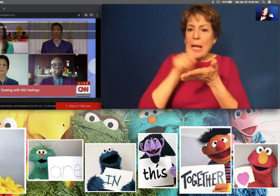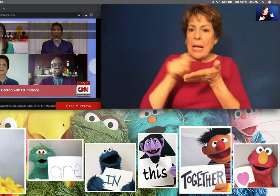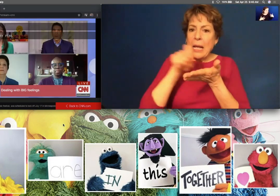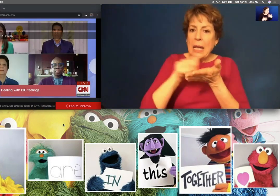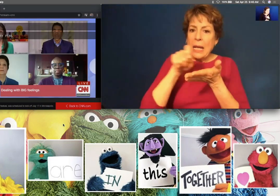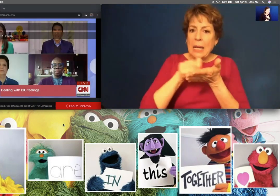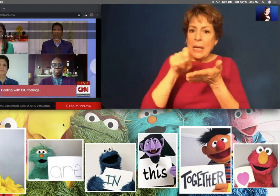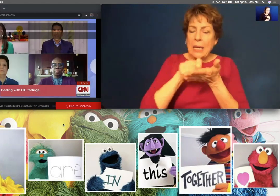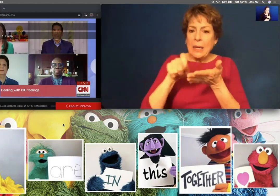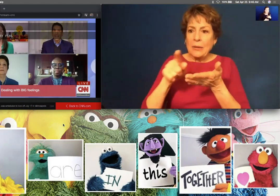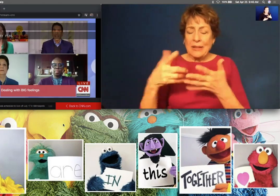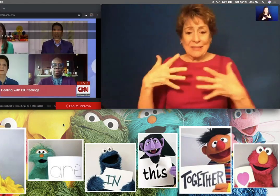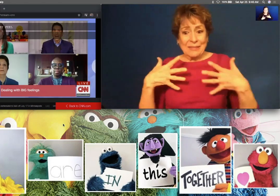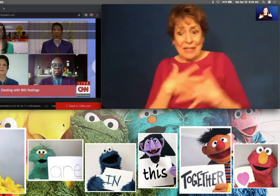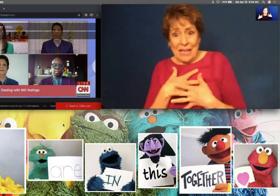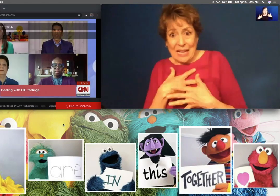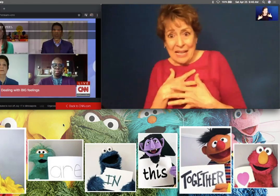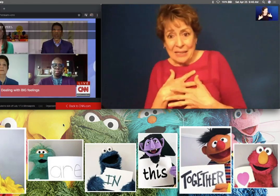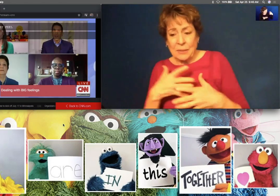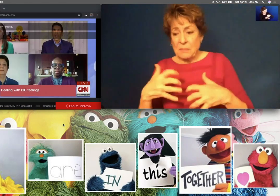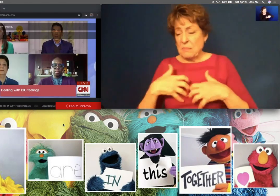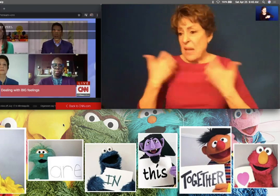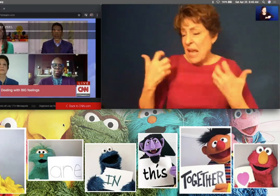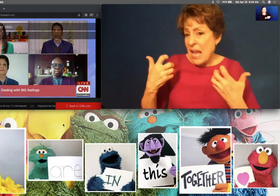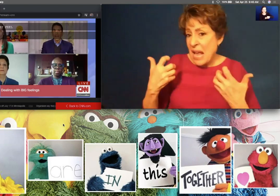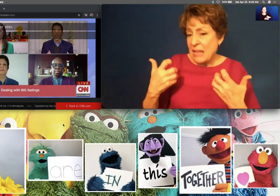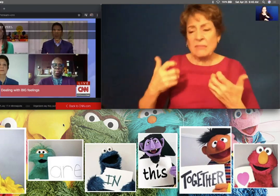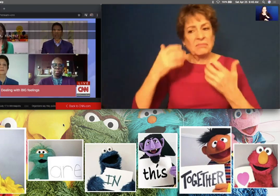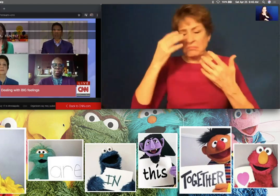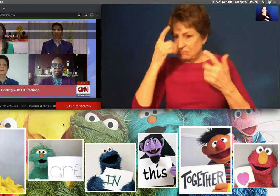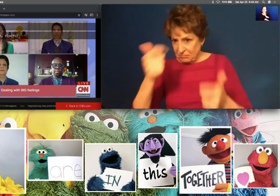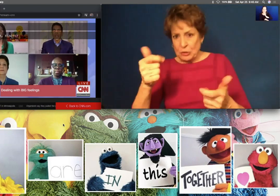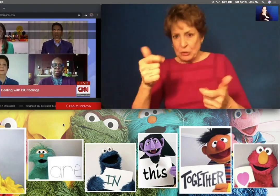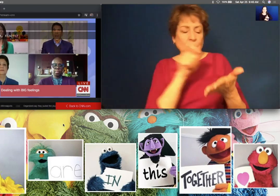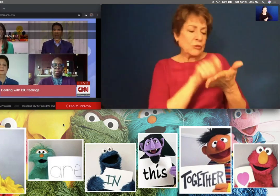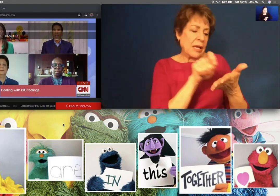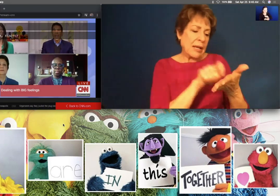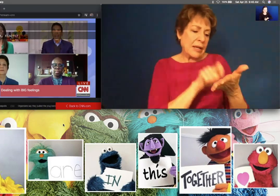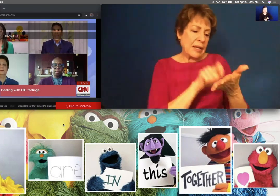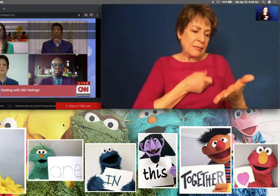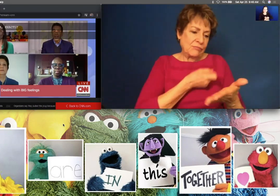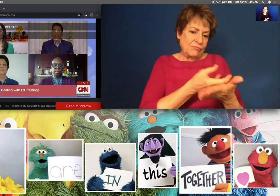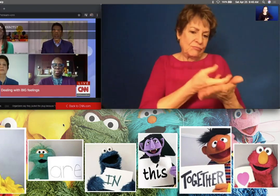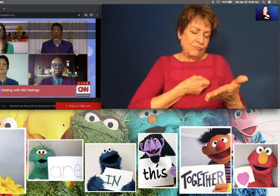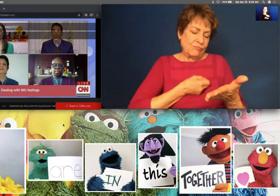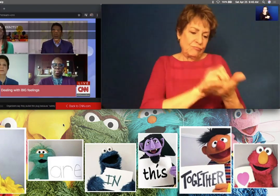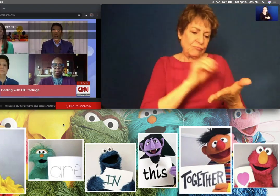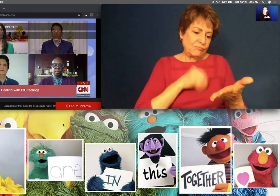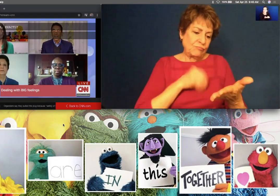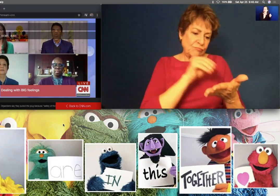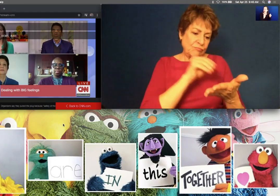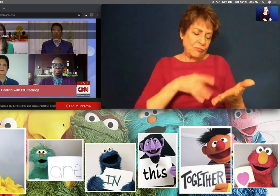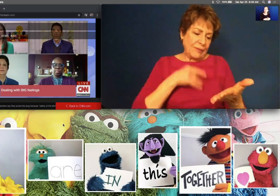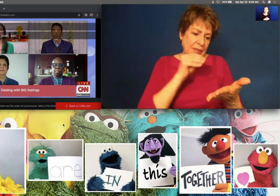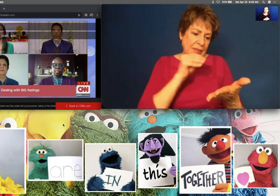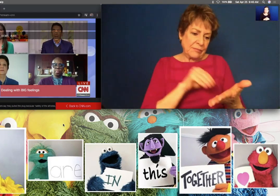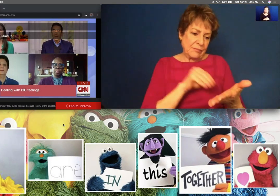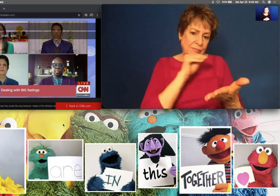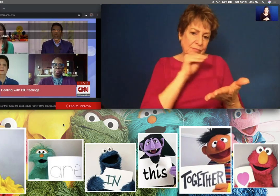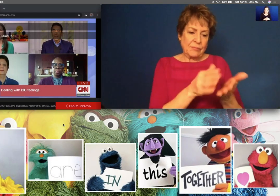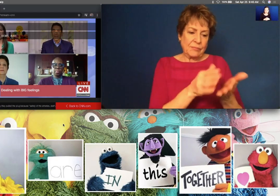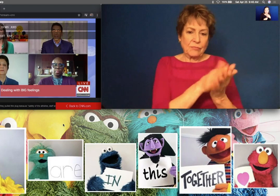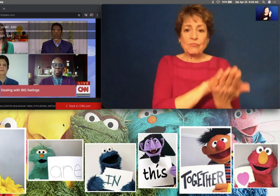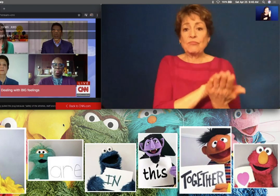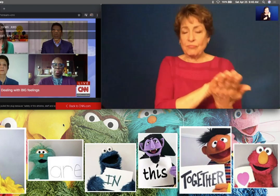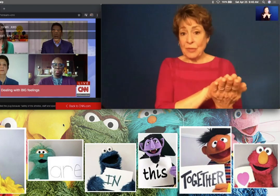their feelings as well, you know, whether they feel angry or scared. It's not always clear exactly how they're feeling, but if